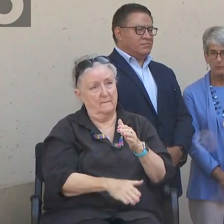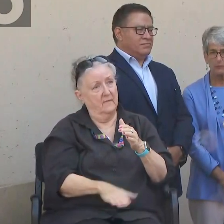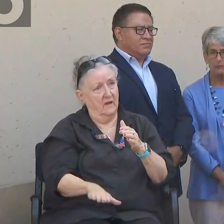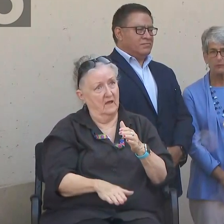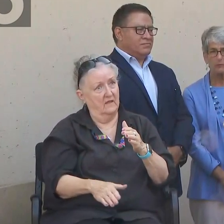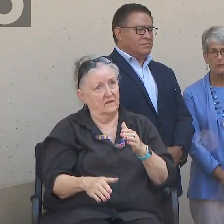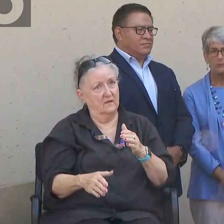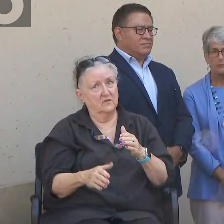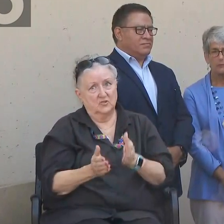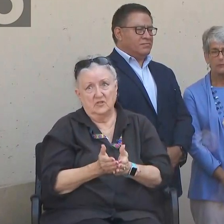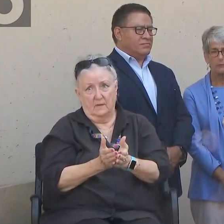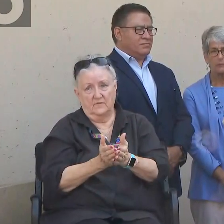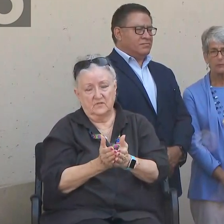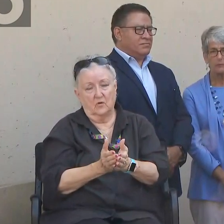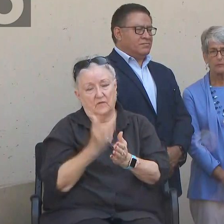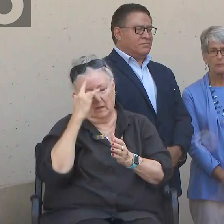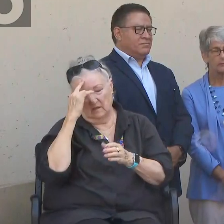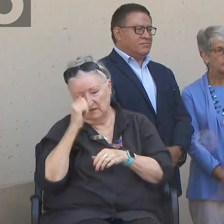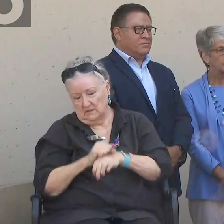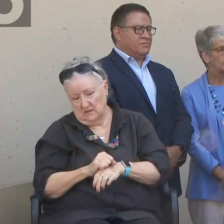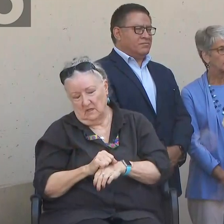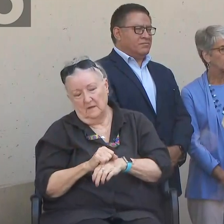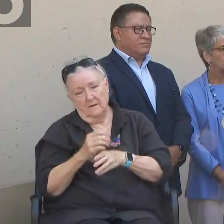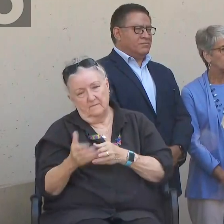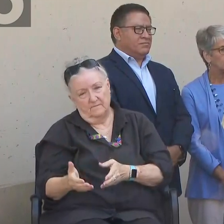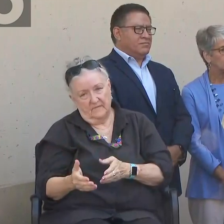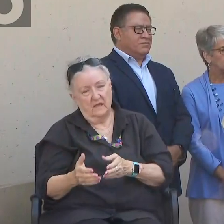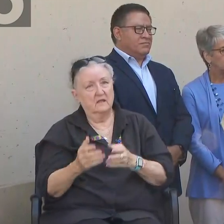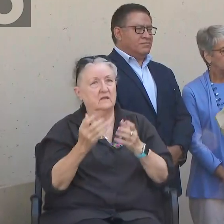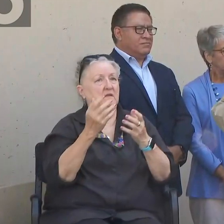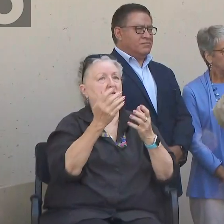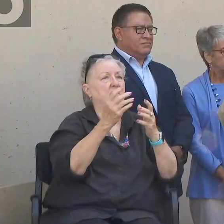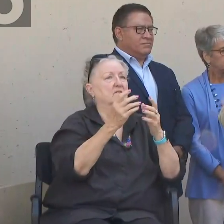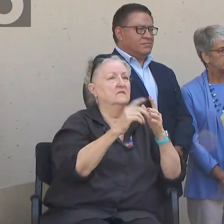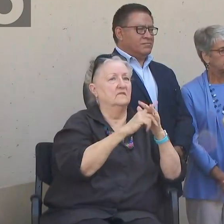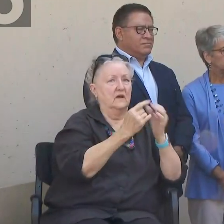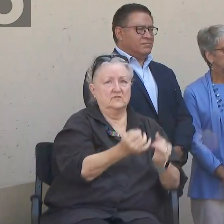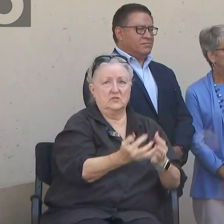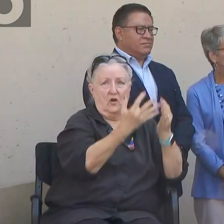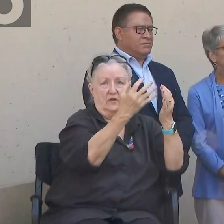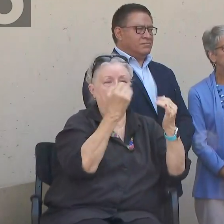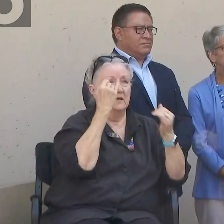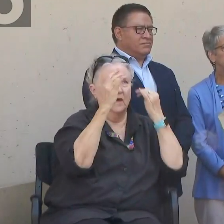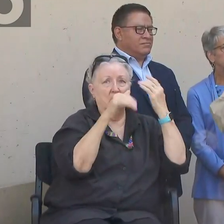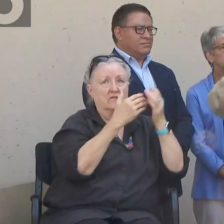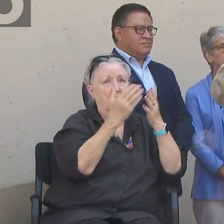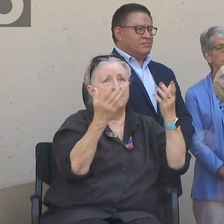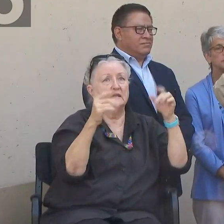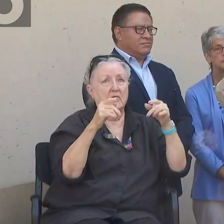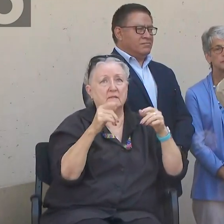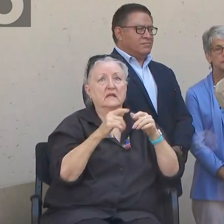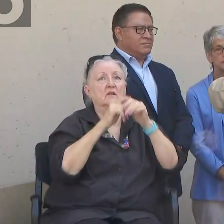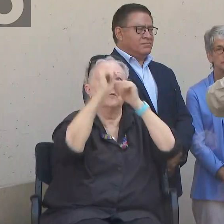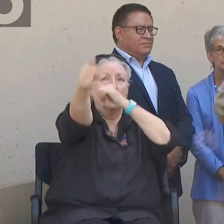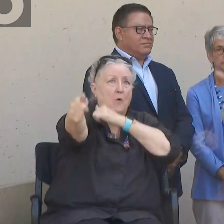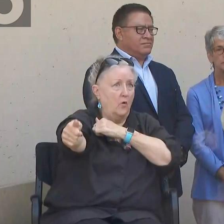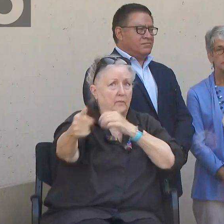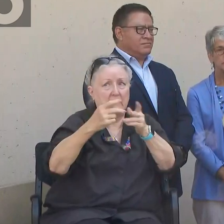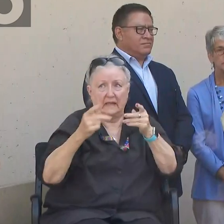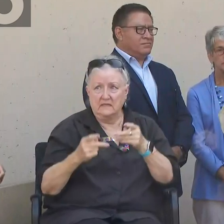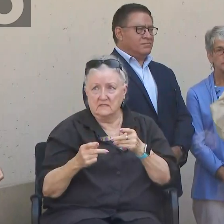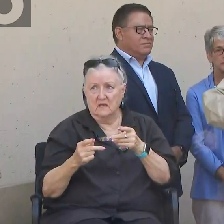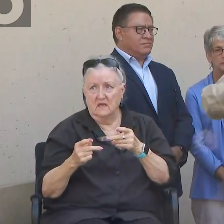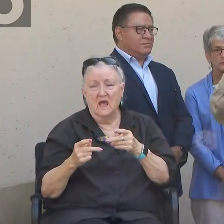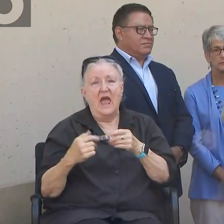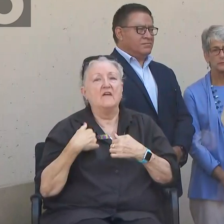So they would have been sound asleep when this fire started. So you can imagine that of all scenarios, to be in a remote location,